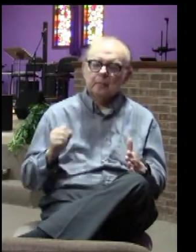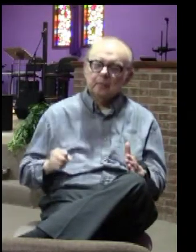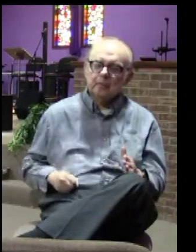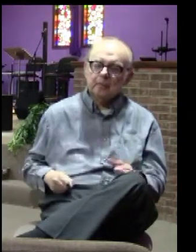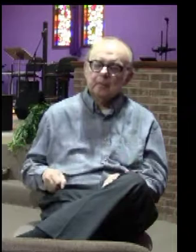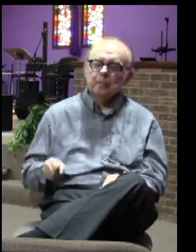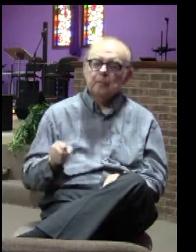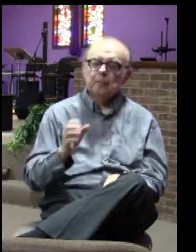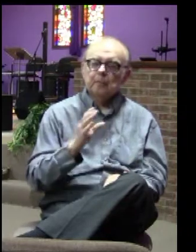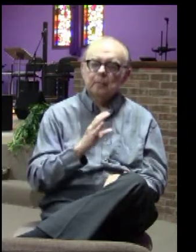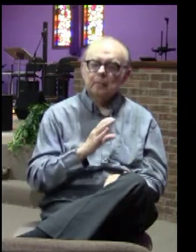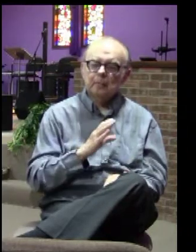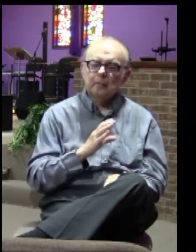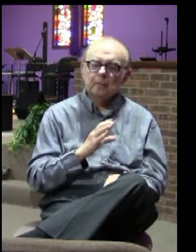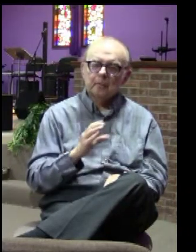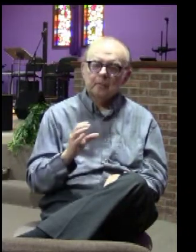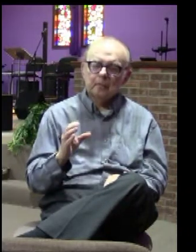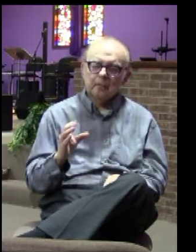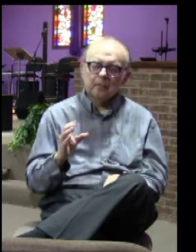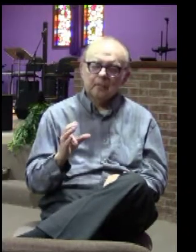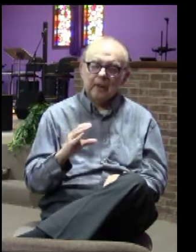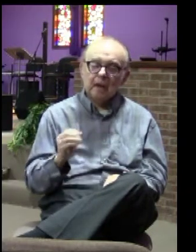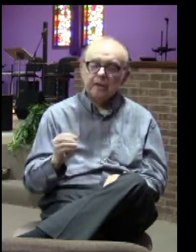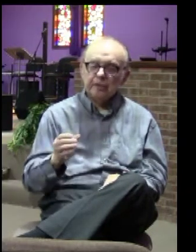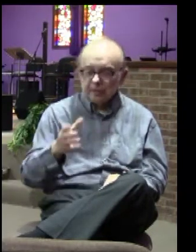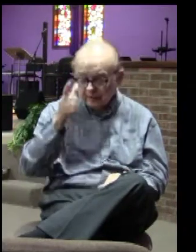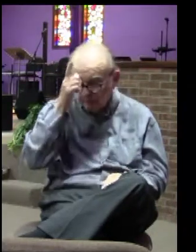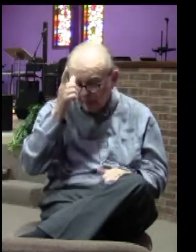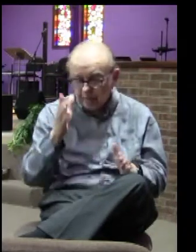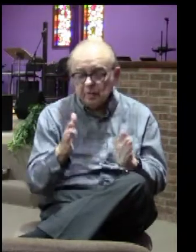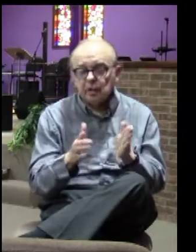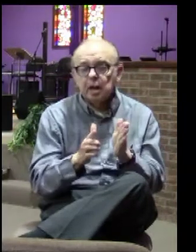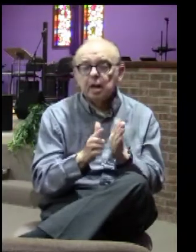Samson and his father-in-law.